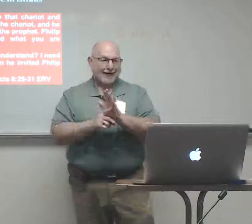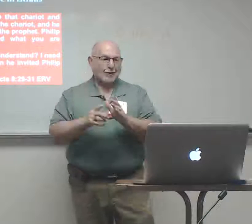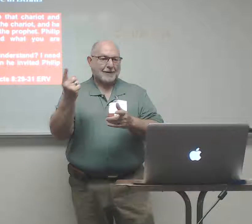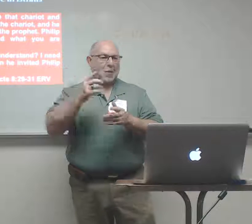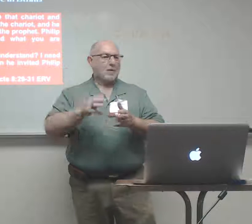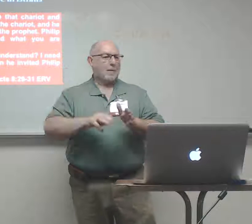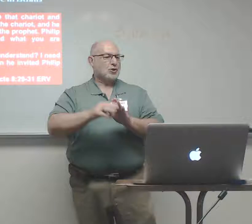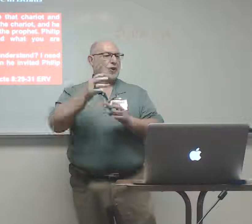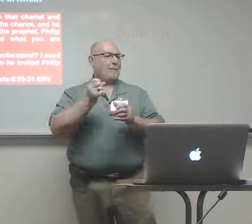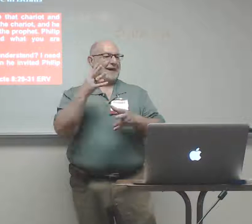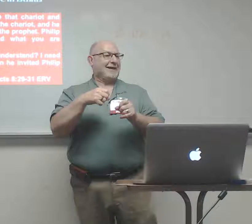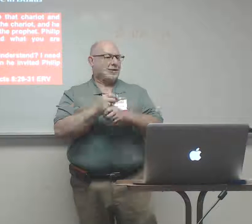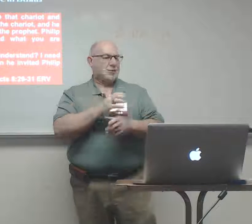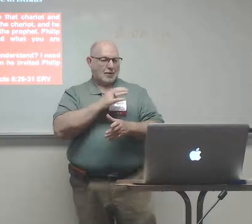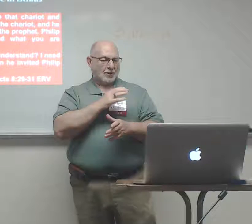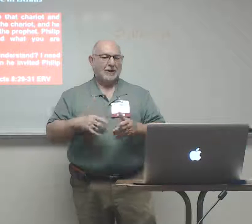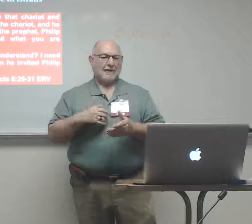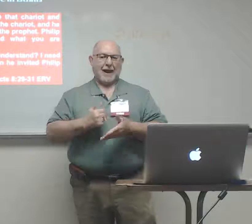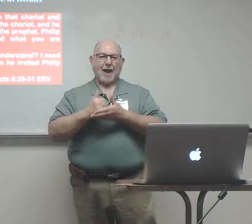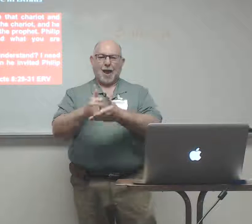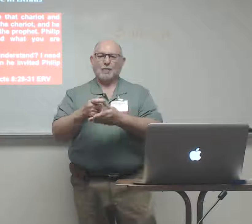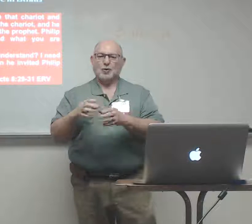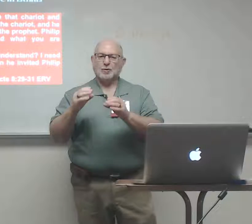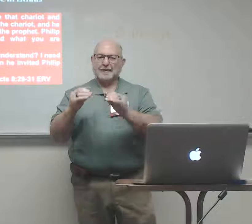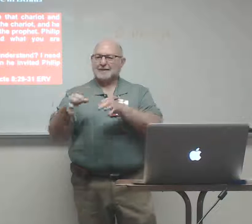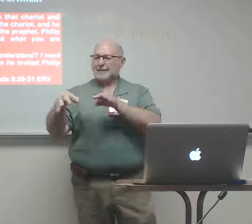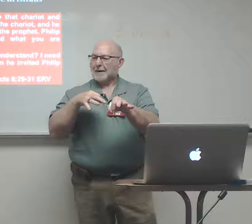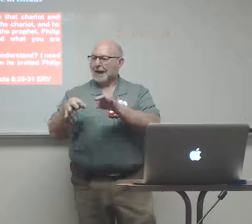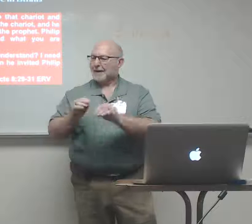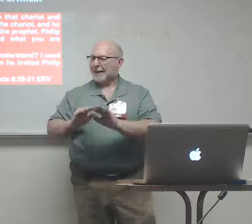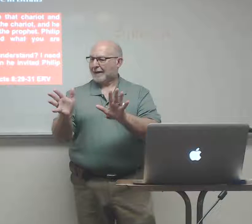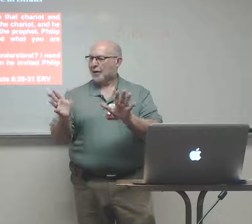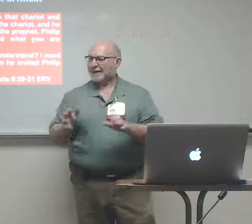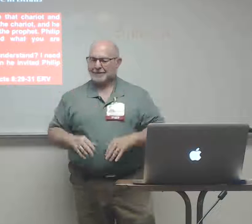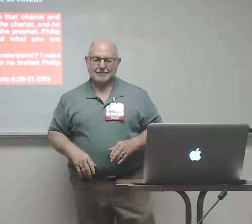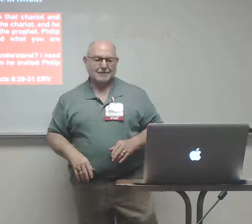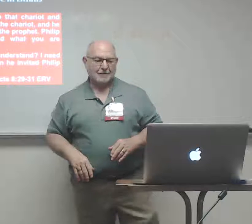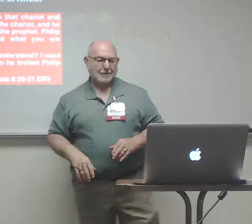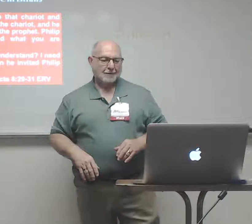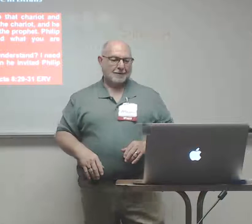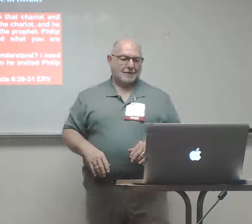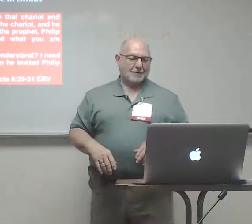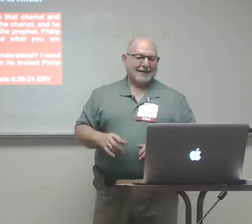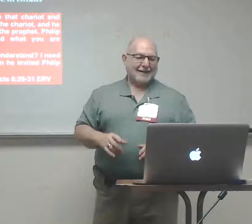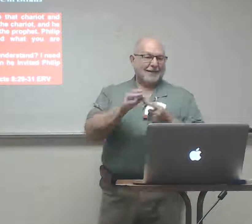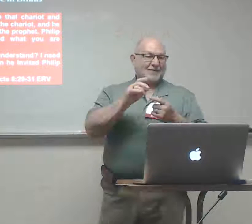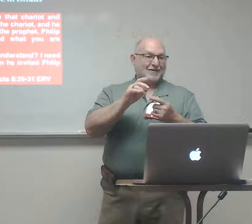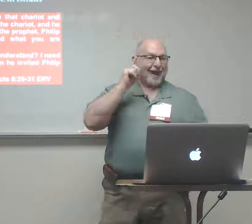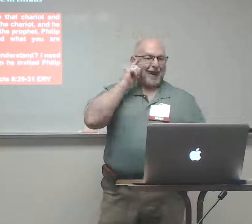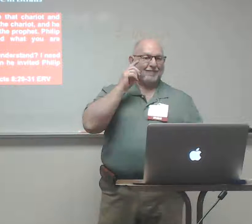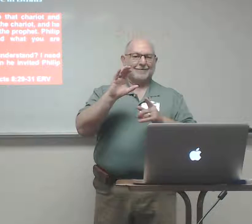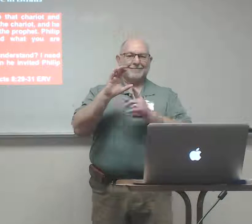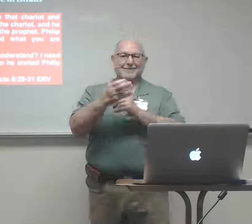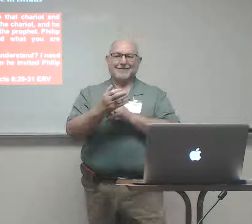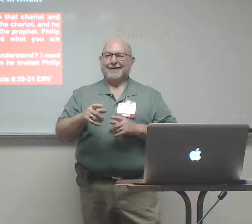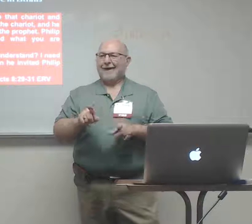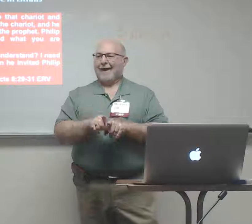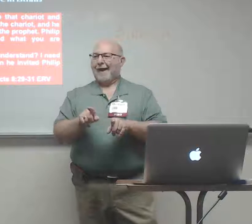you understand how to be able to be a Christian? A lot of times elders and deacons are great at being able to help and explain it. You